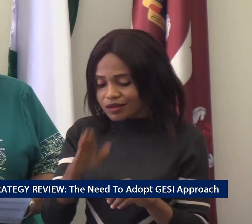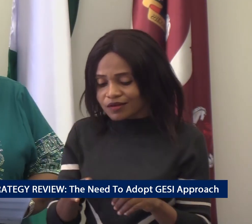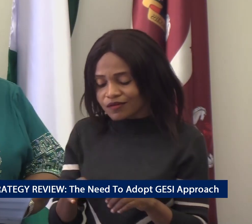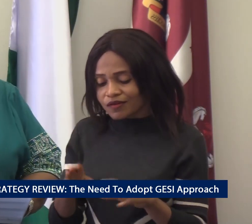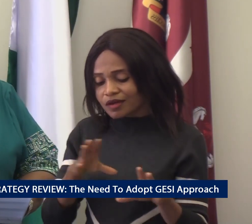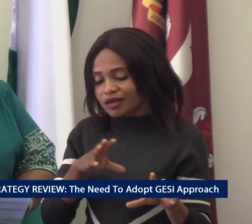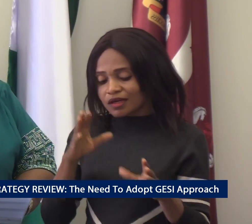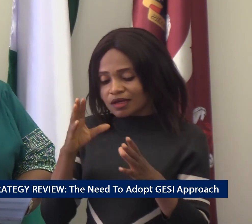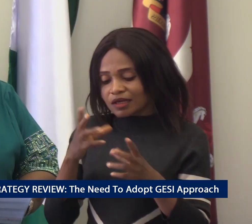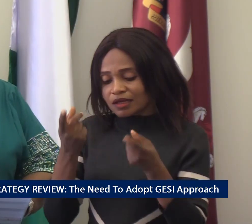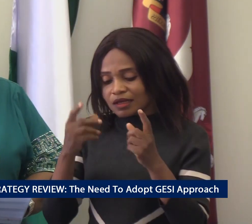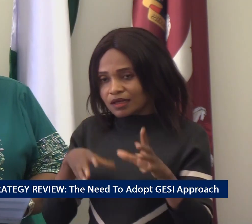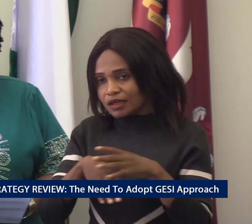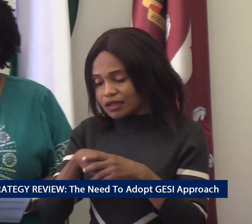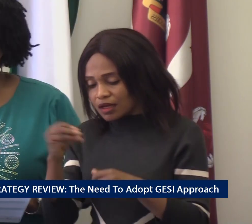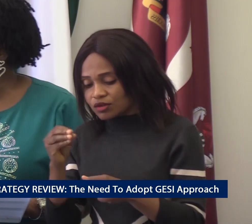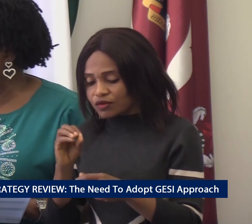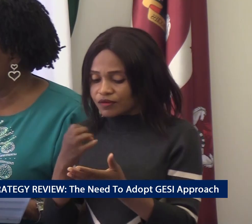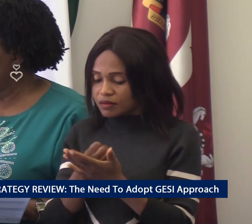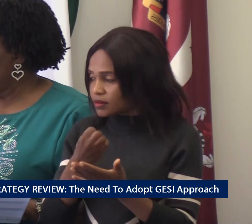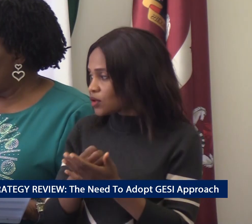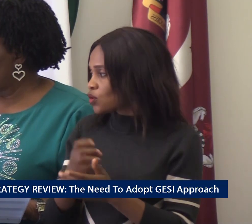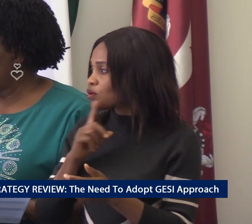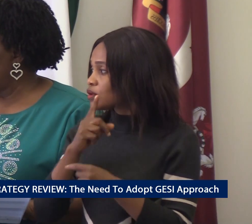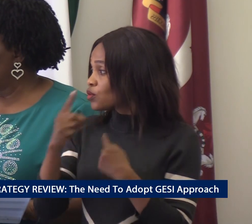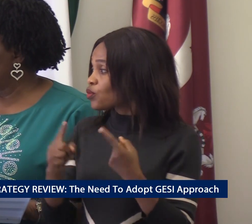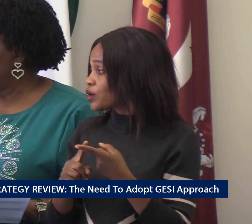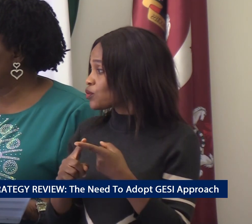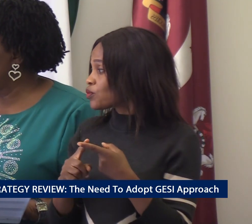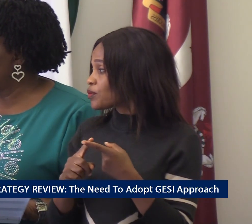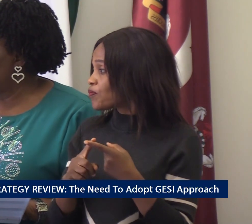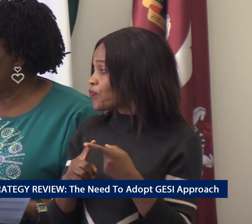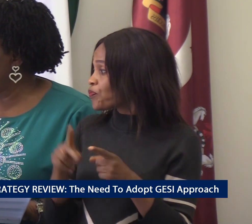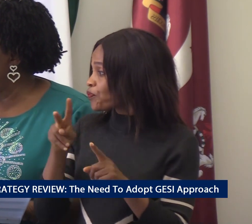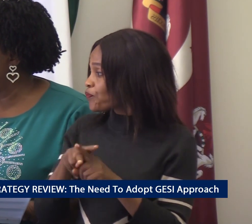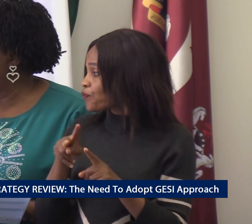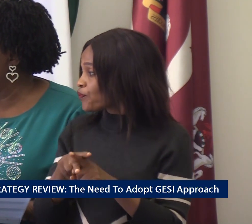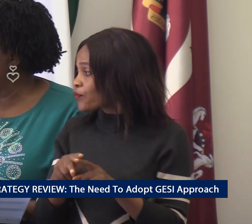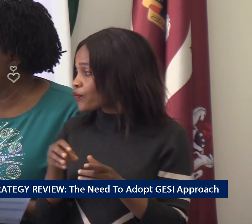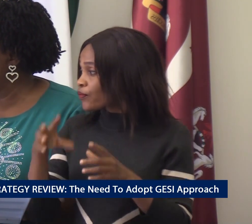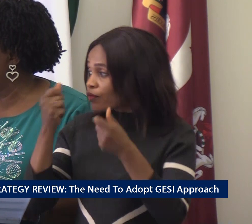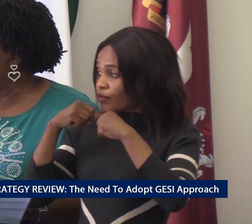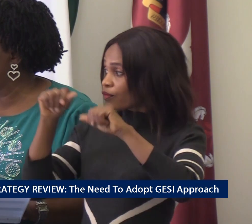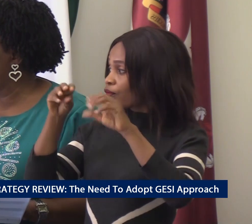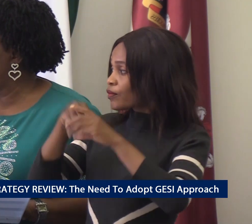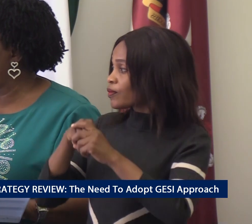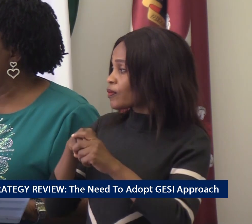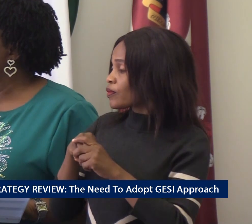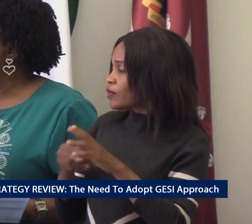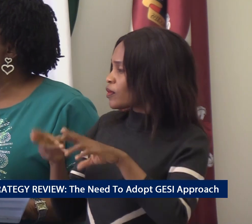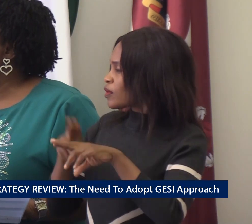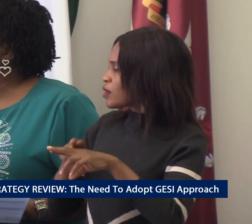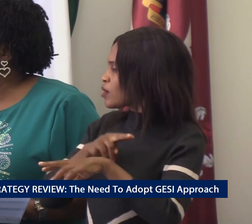economic quagmire unless we actually implement what we call inclusion. Achieving gender parity in Nigeria could increase the nation's